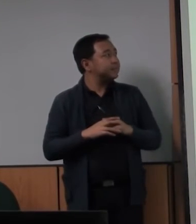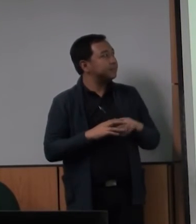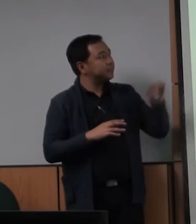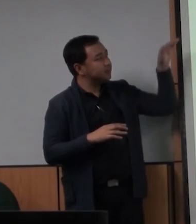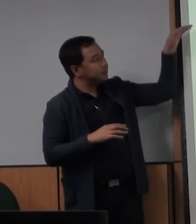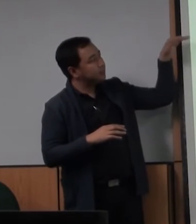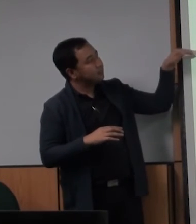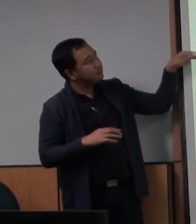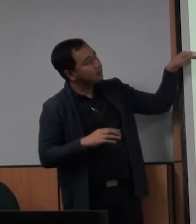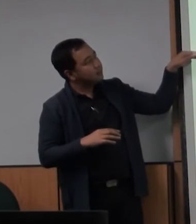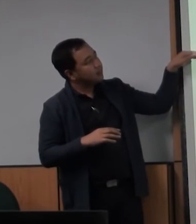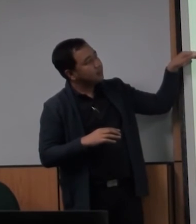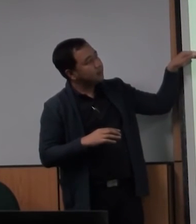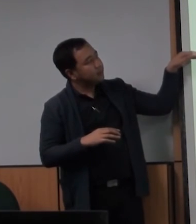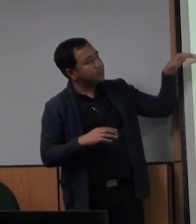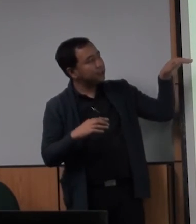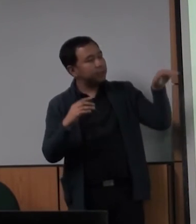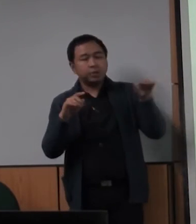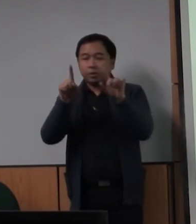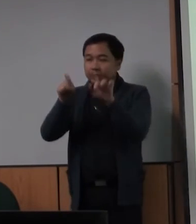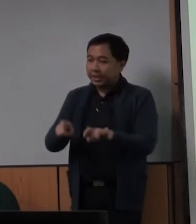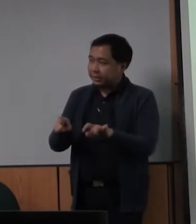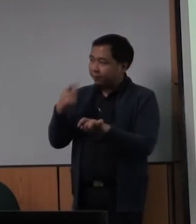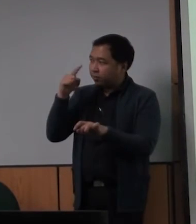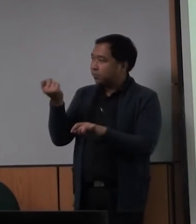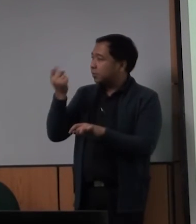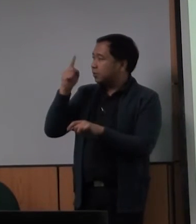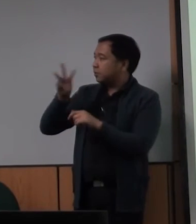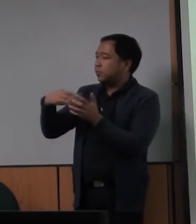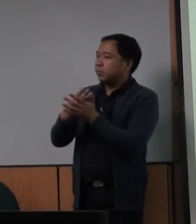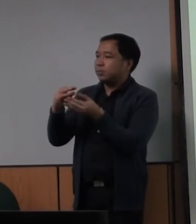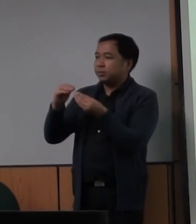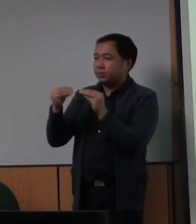then comprehension of whole number test,